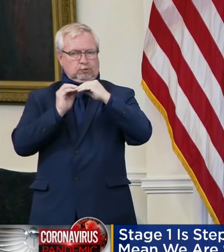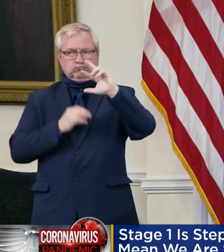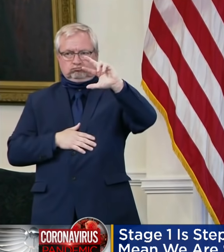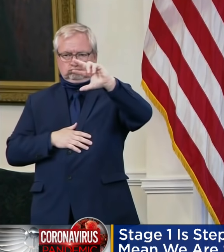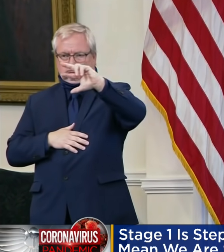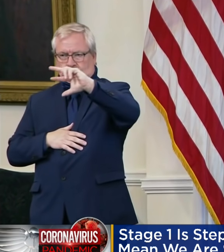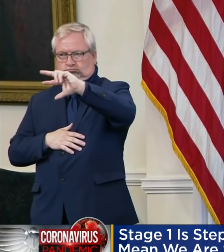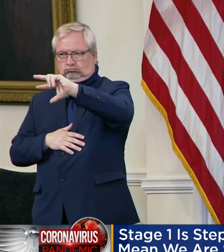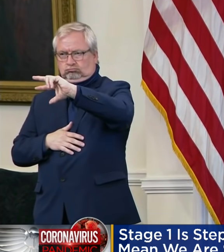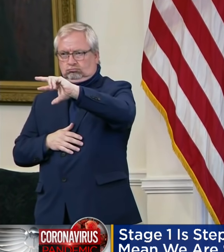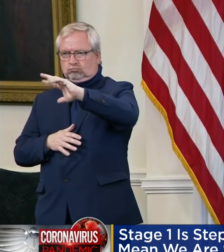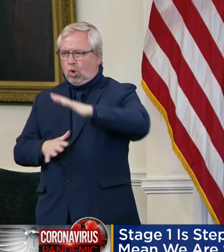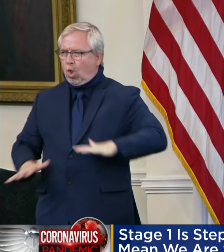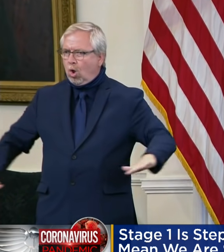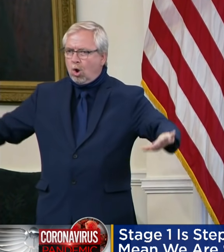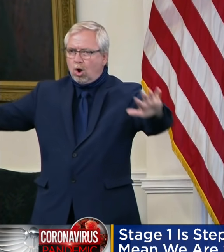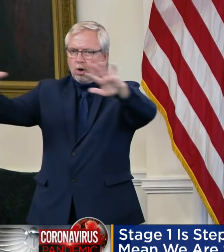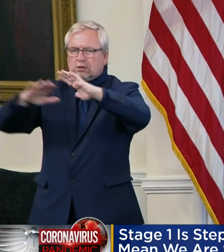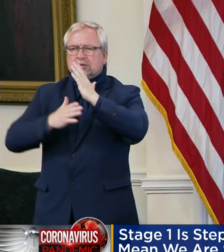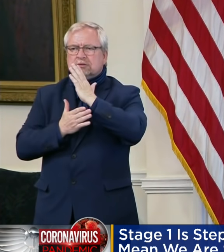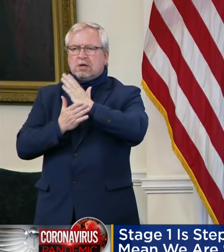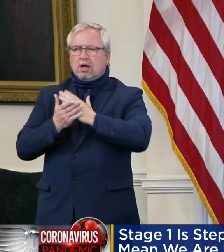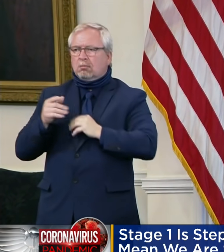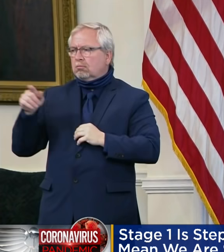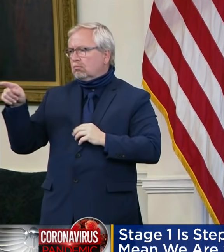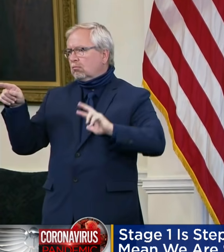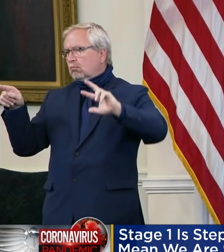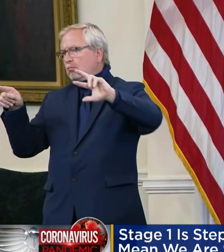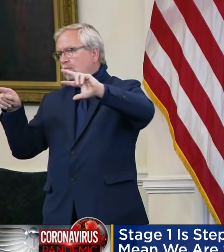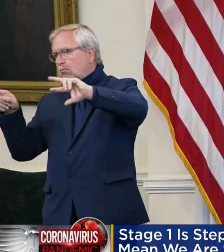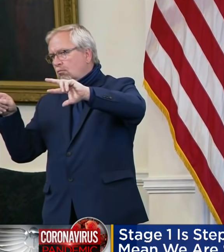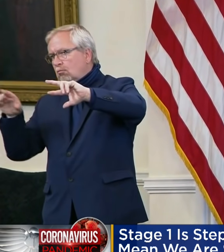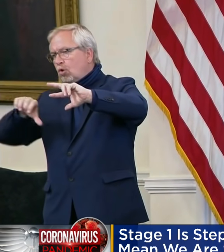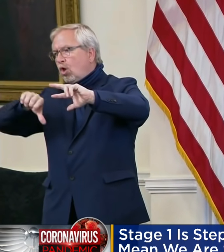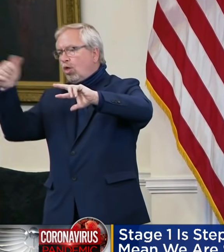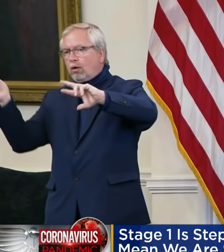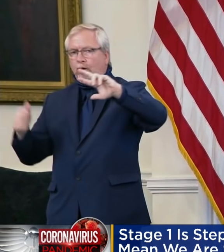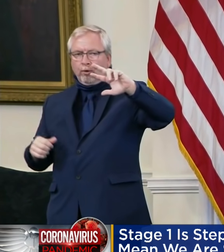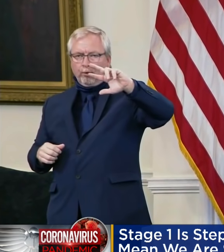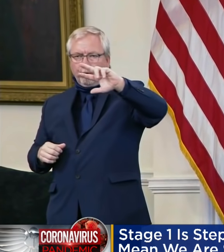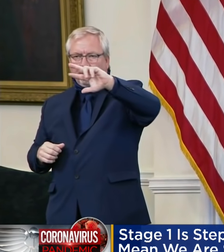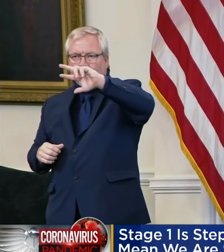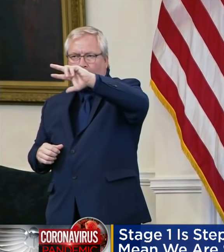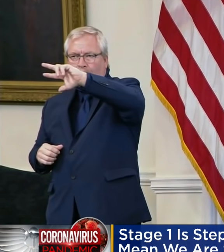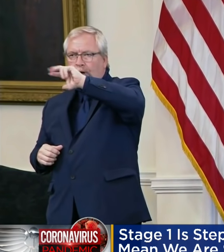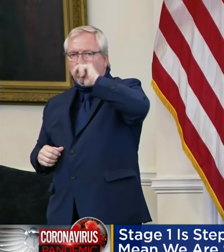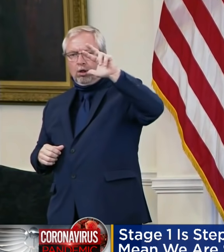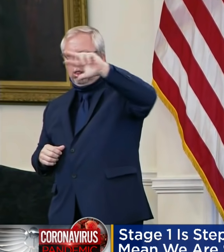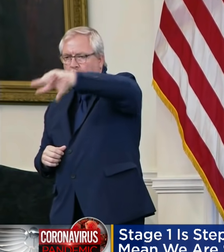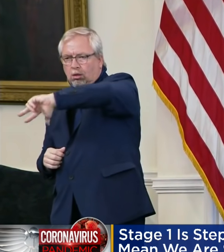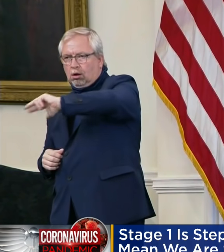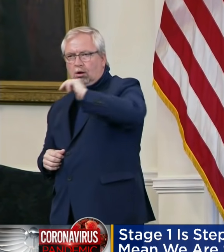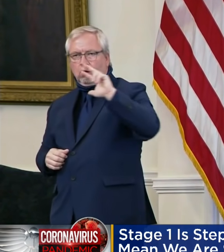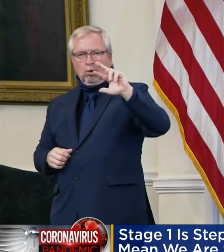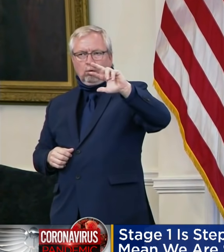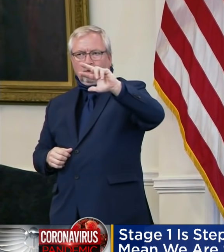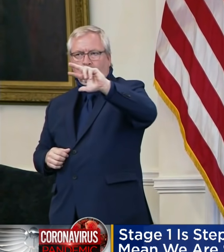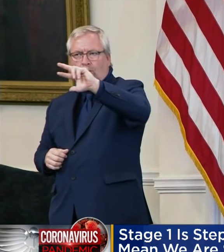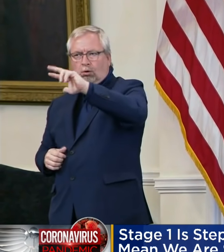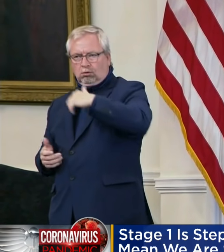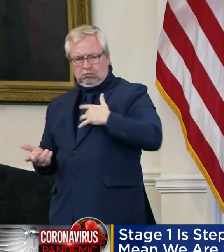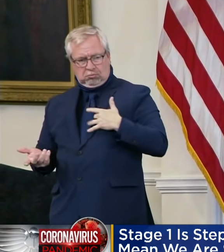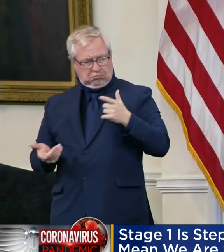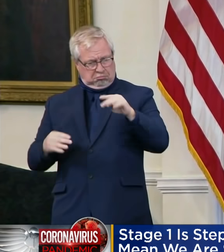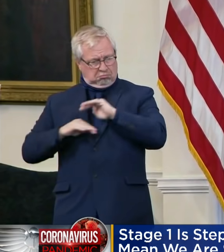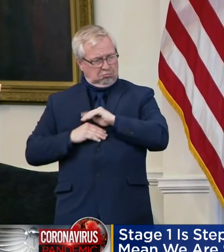there are slight declines, but it's more of a plateau. Why did you decide this was enough of a decline to reopen? Well, when I laid